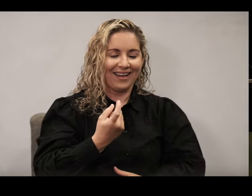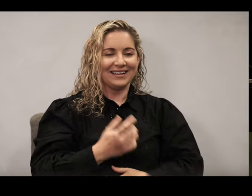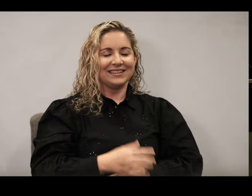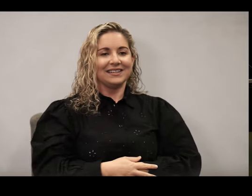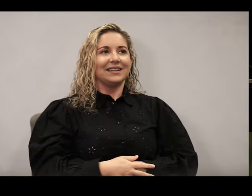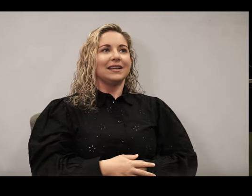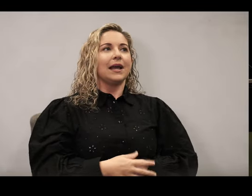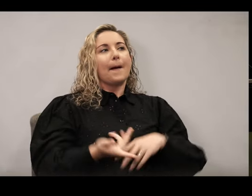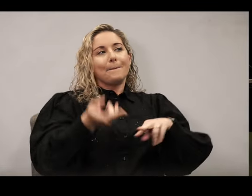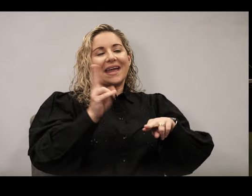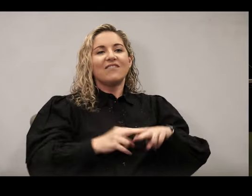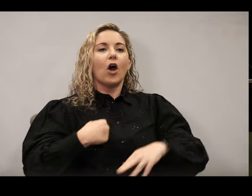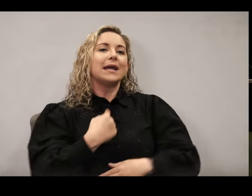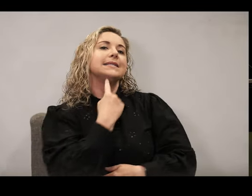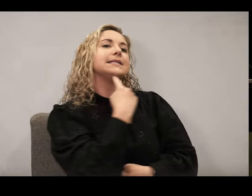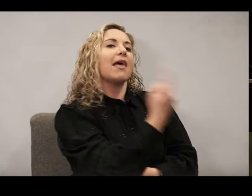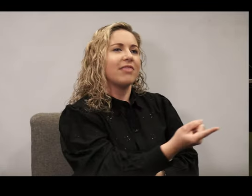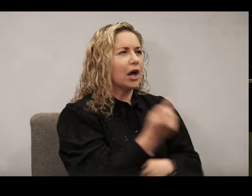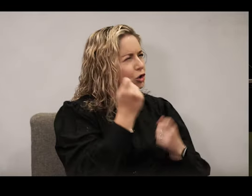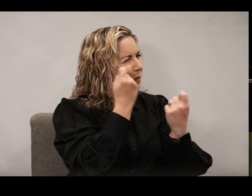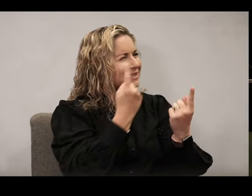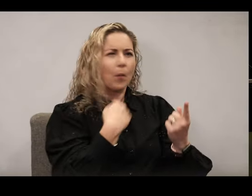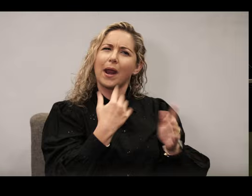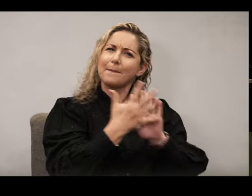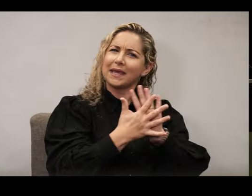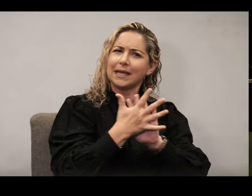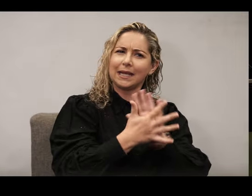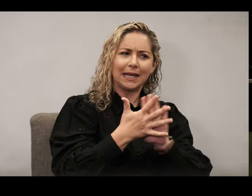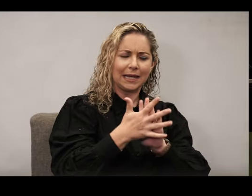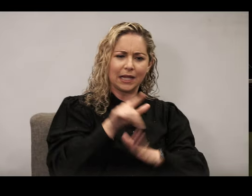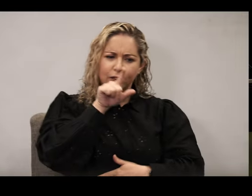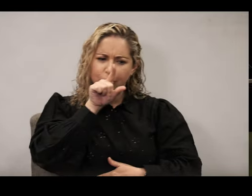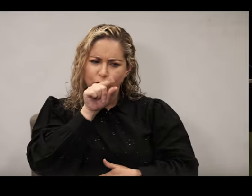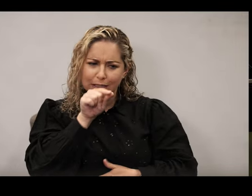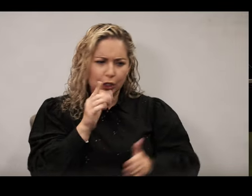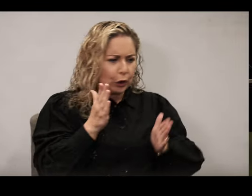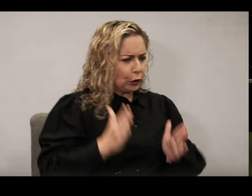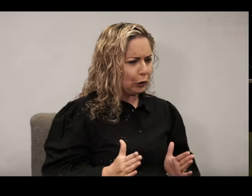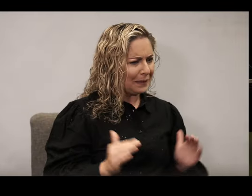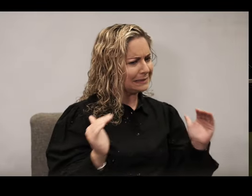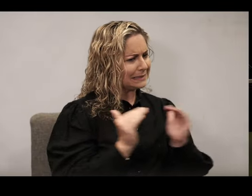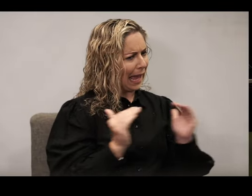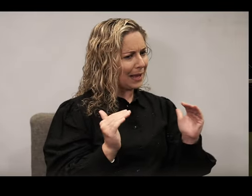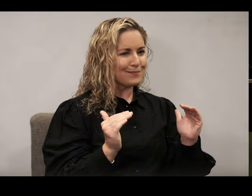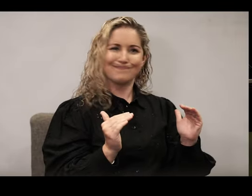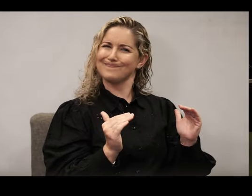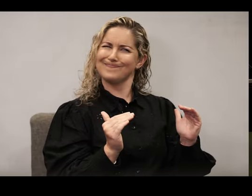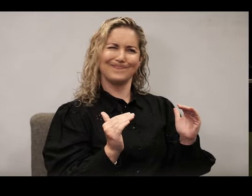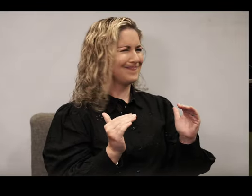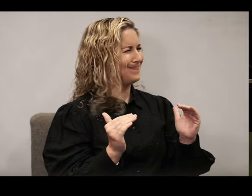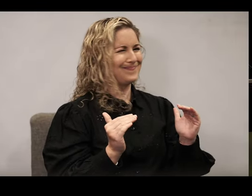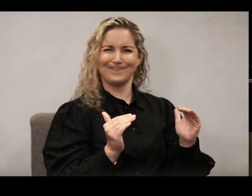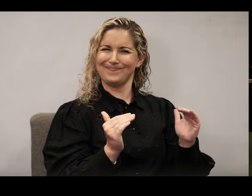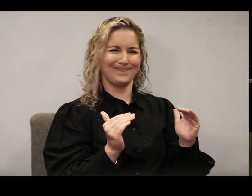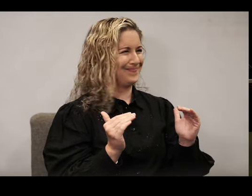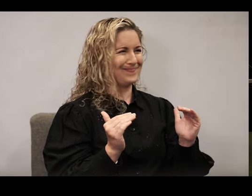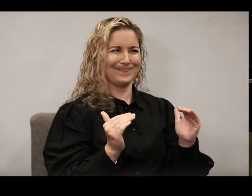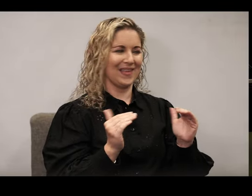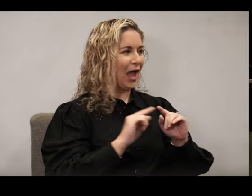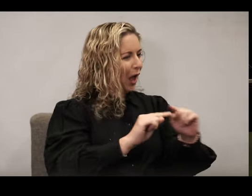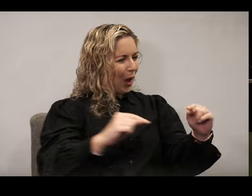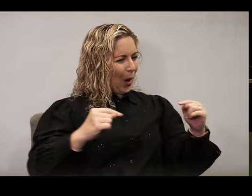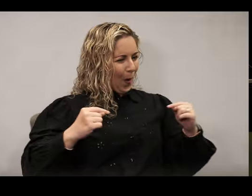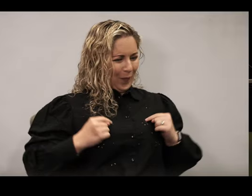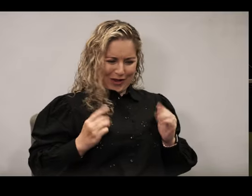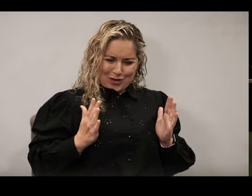But if I had, you could see what I would have been trying to do, to get under her skin to show that as humans, we cannot